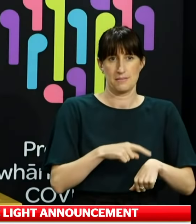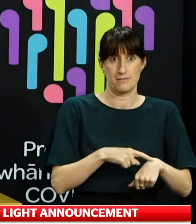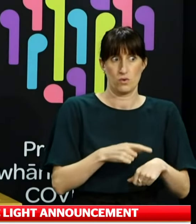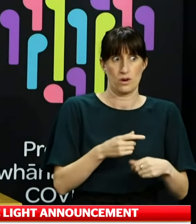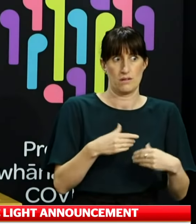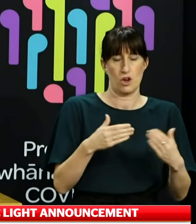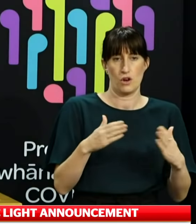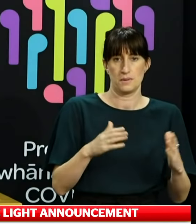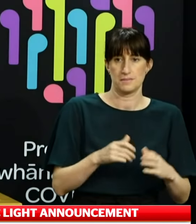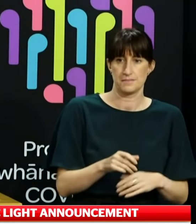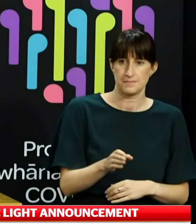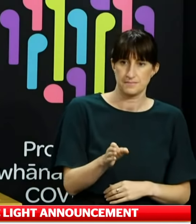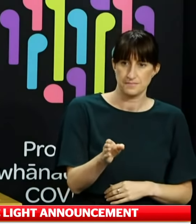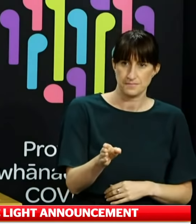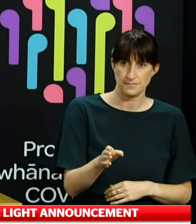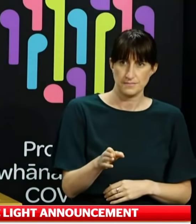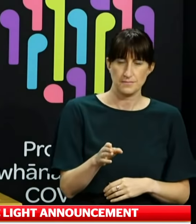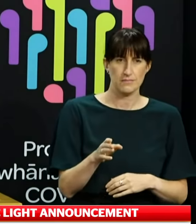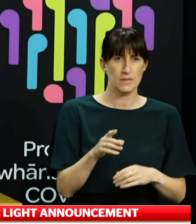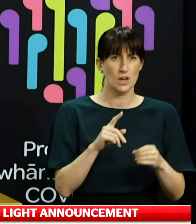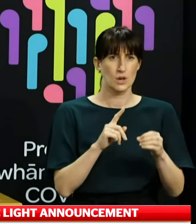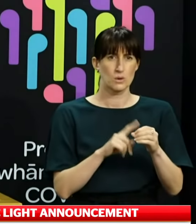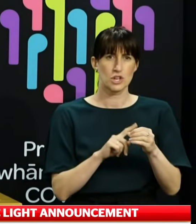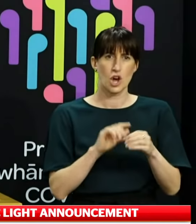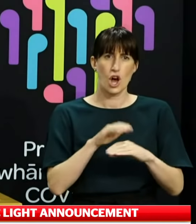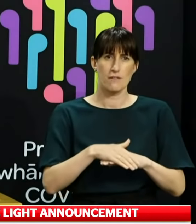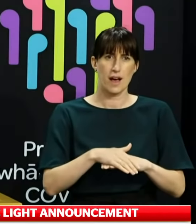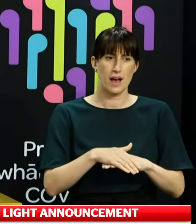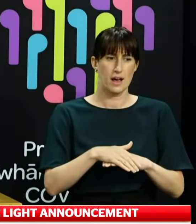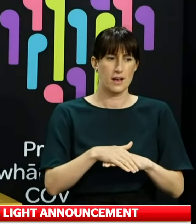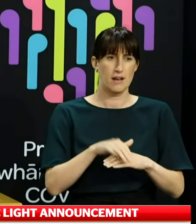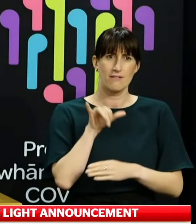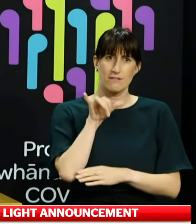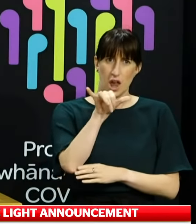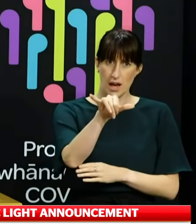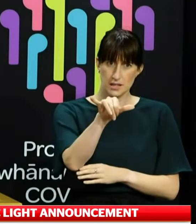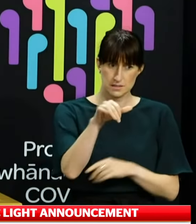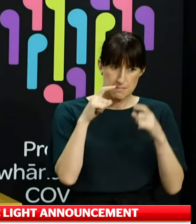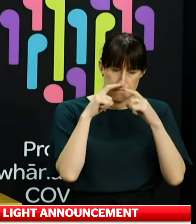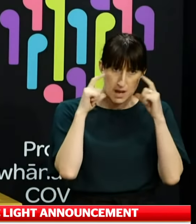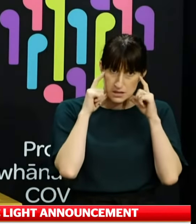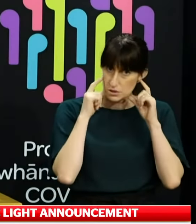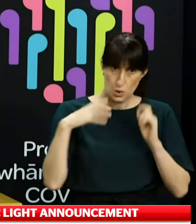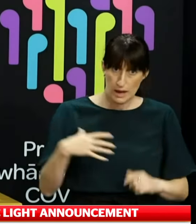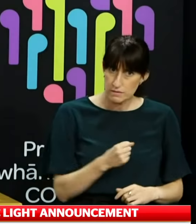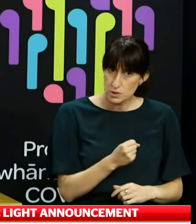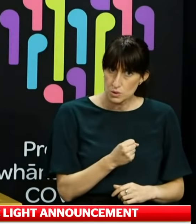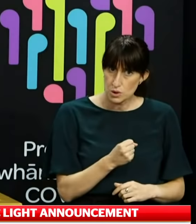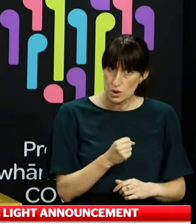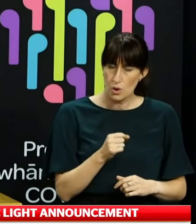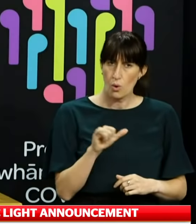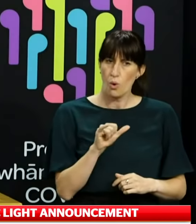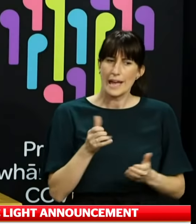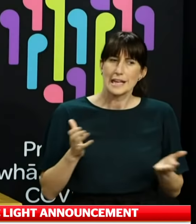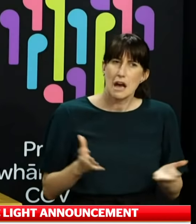wearing? You mentioned that on flights it's no longer compulsory, is that right? It's